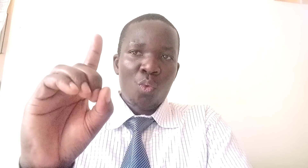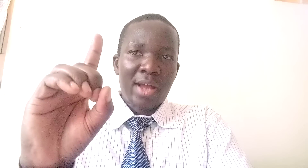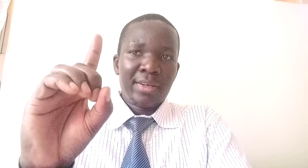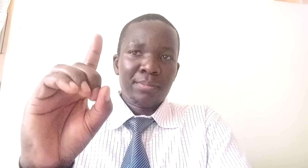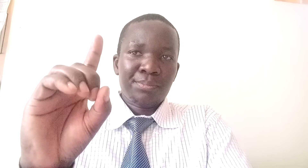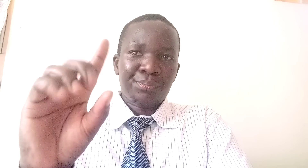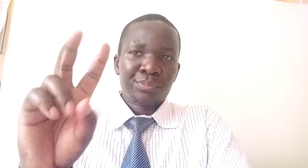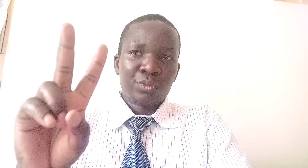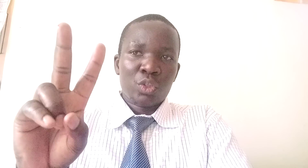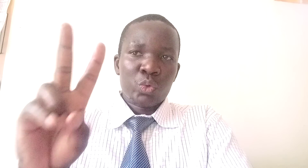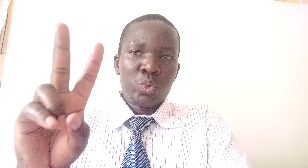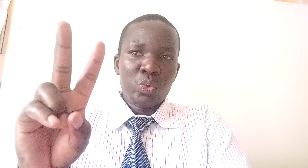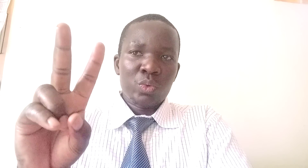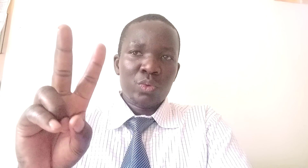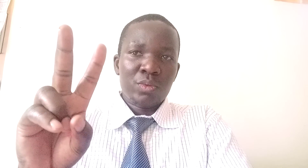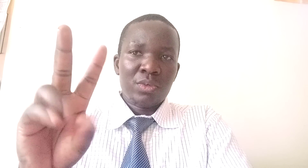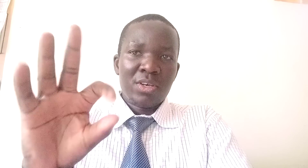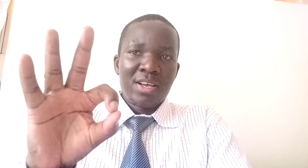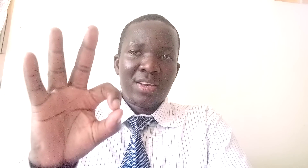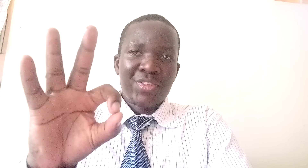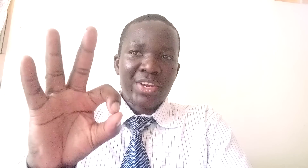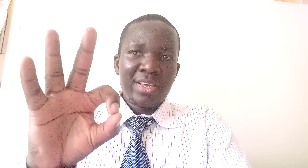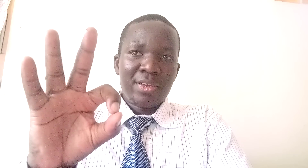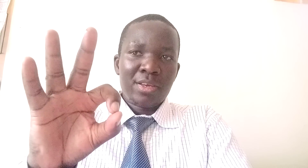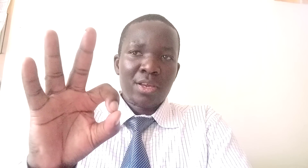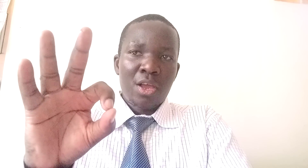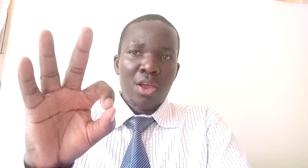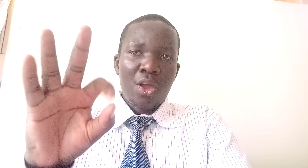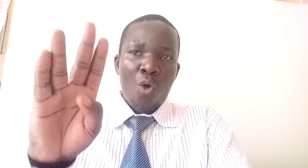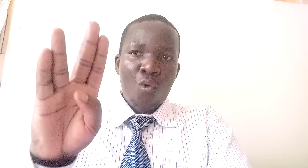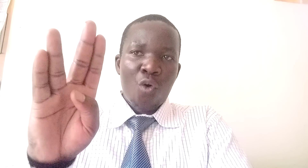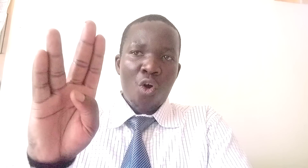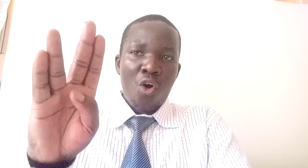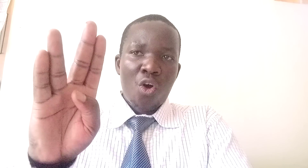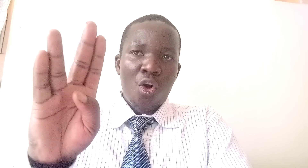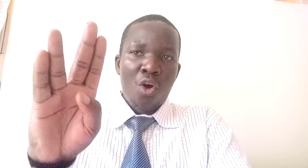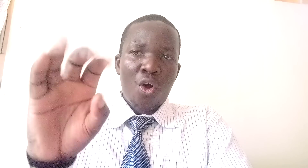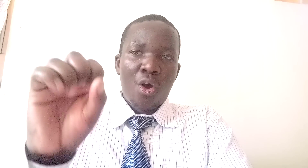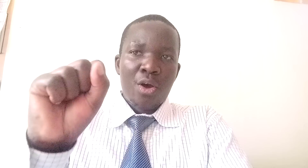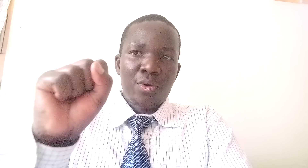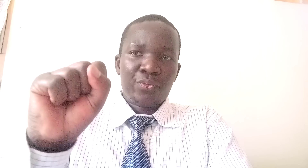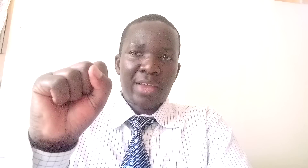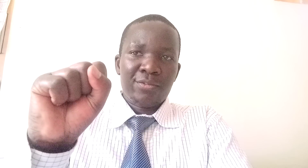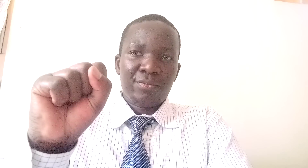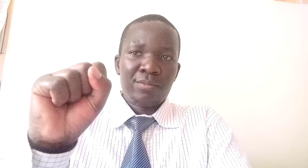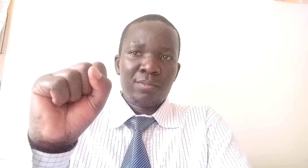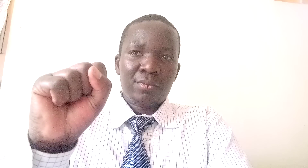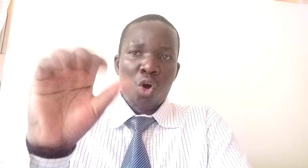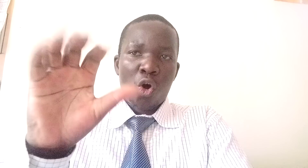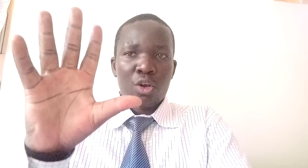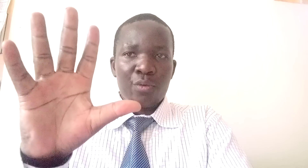1, 2, 3, 4, 5, or